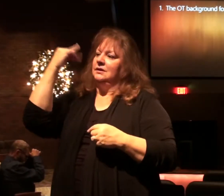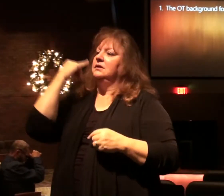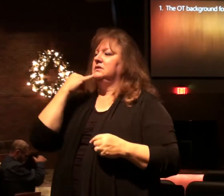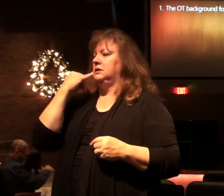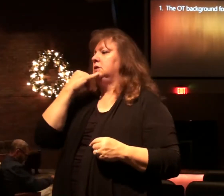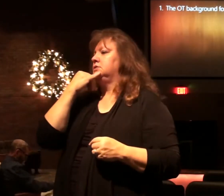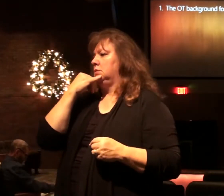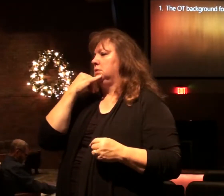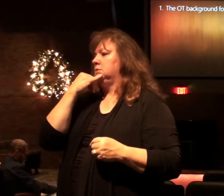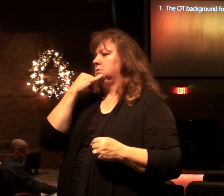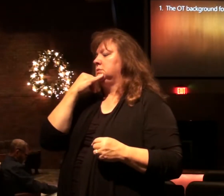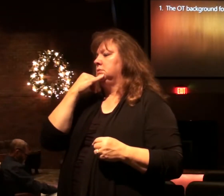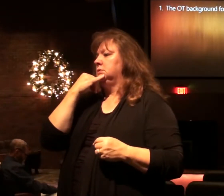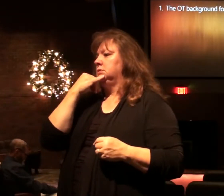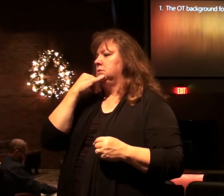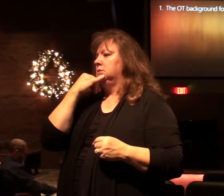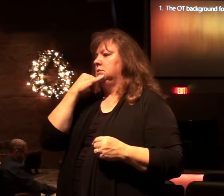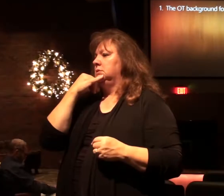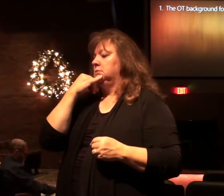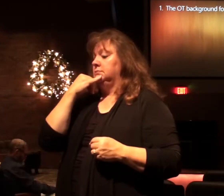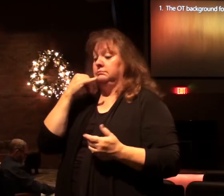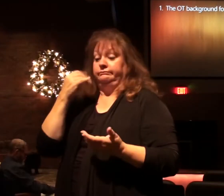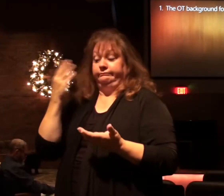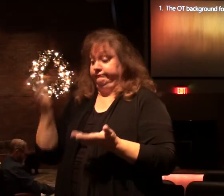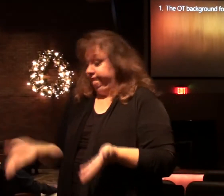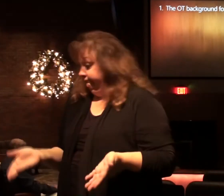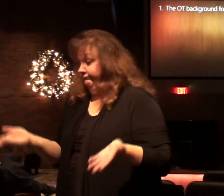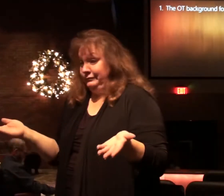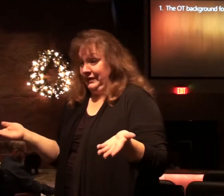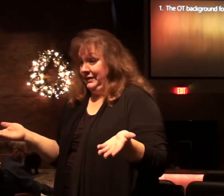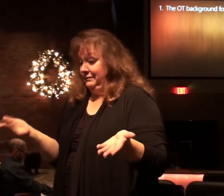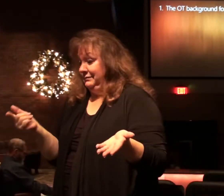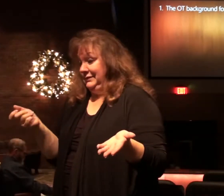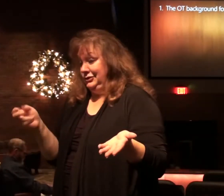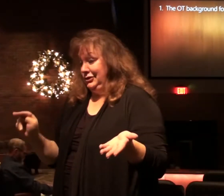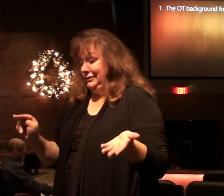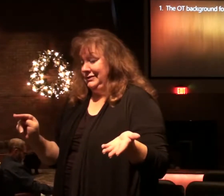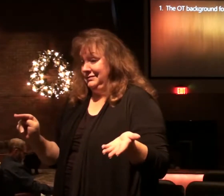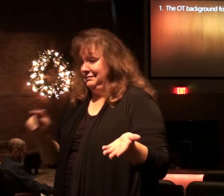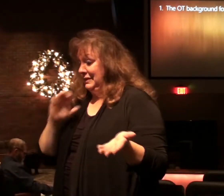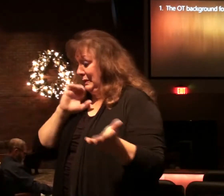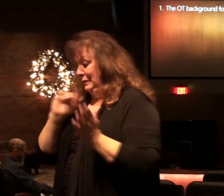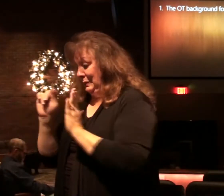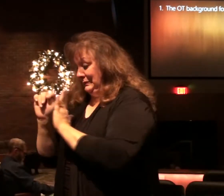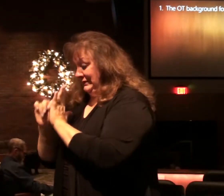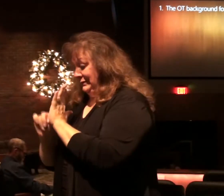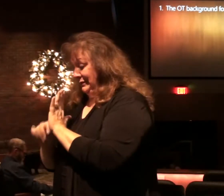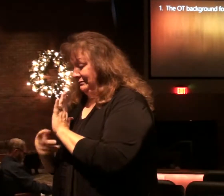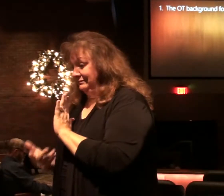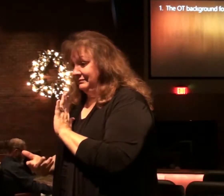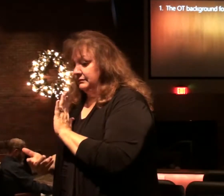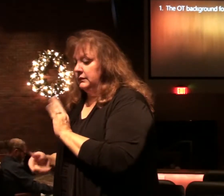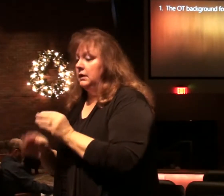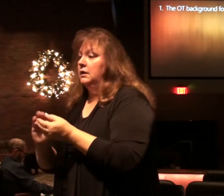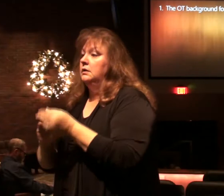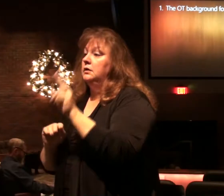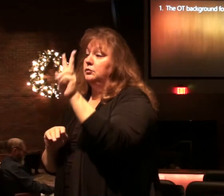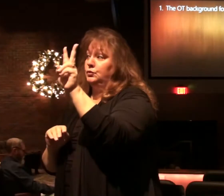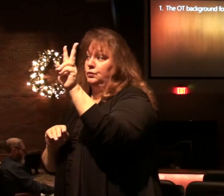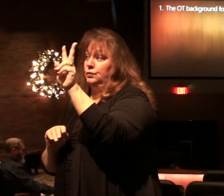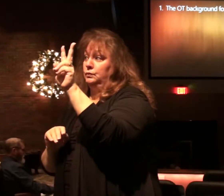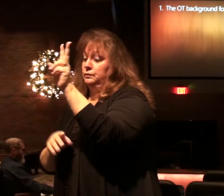represented is that's the way it's presented in the Old Testament. The second